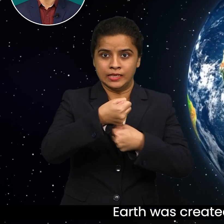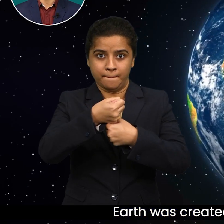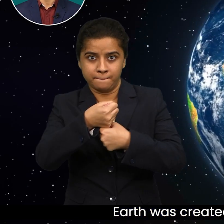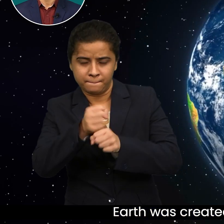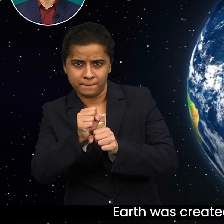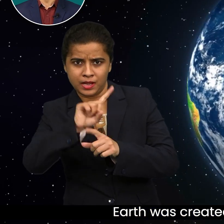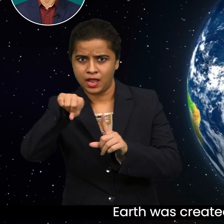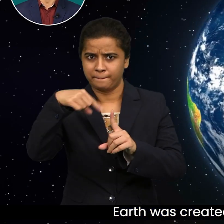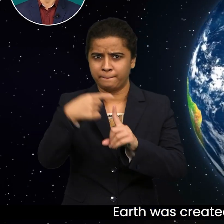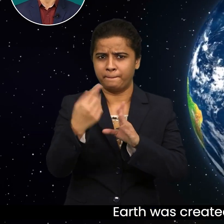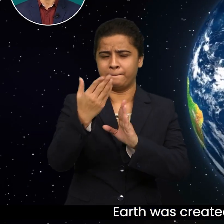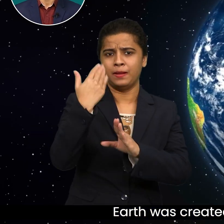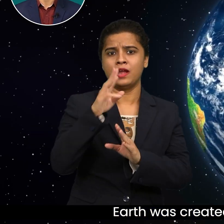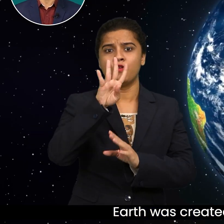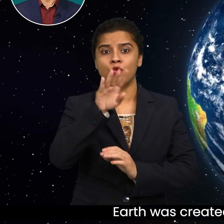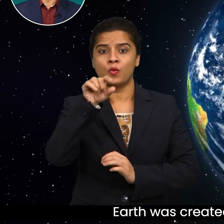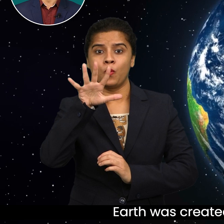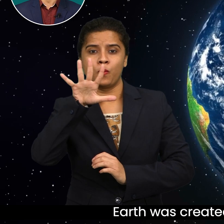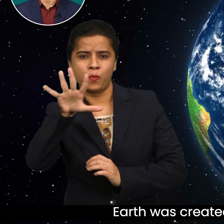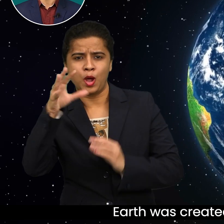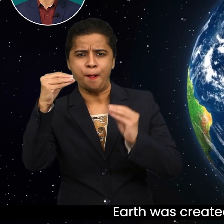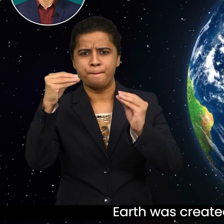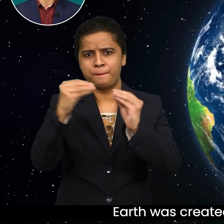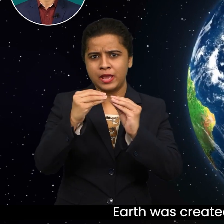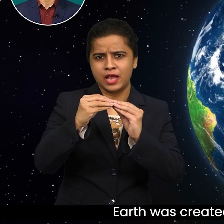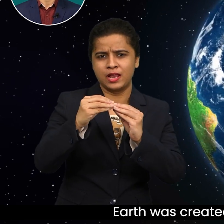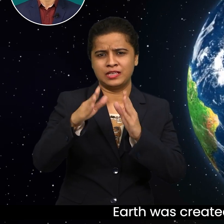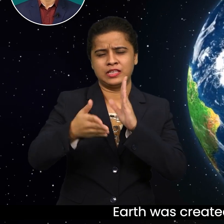created about 4.5 billion years ago.